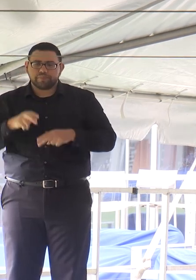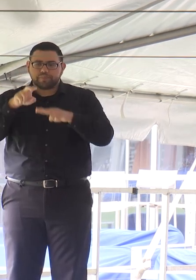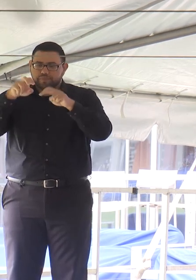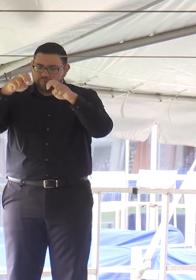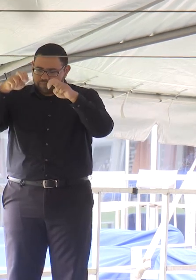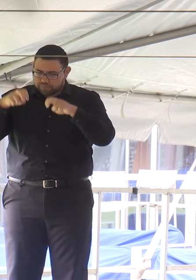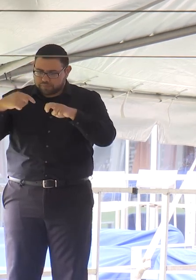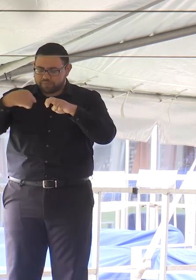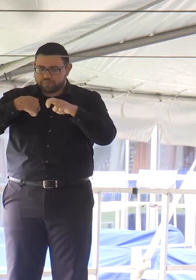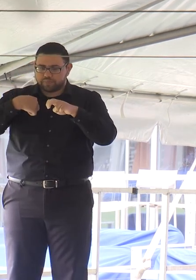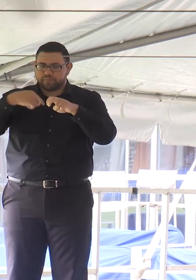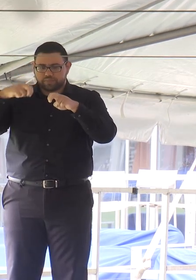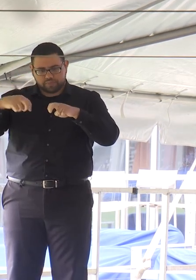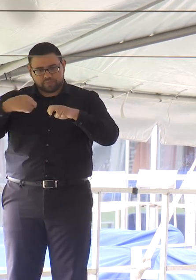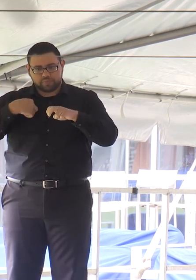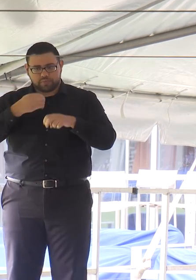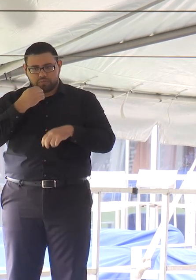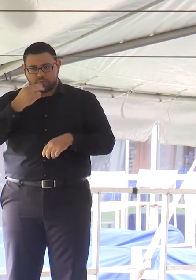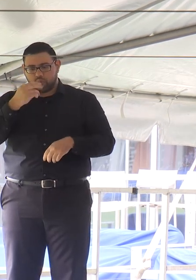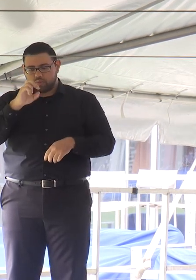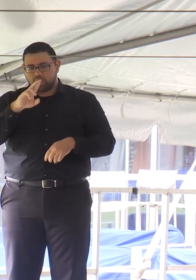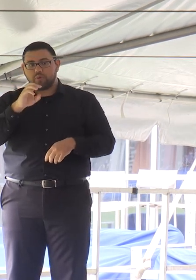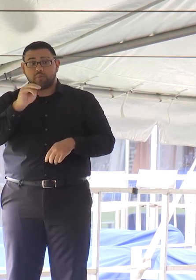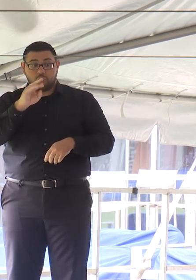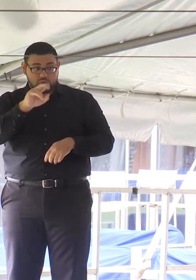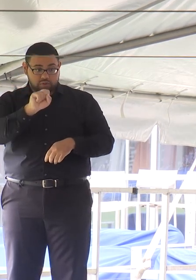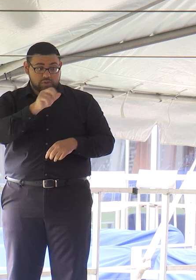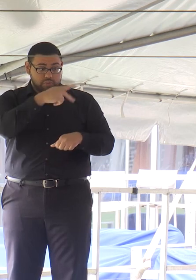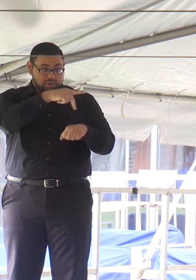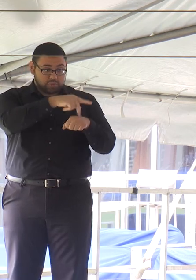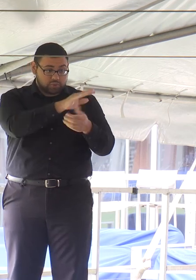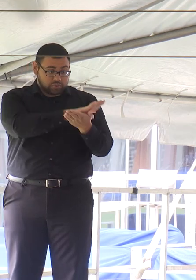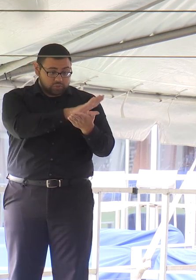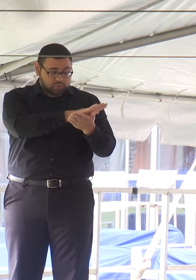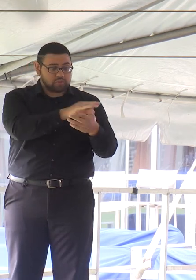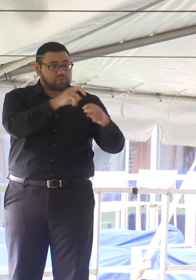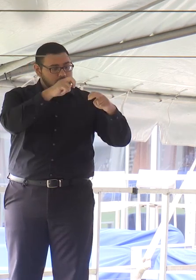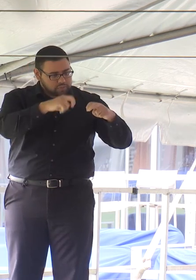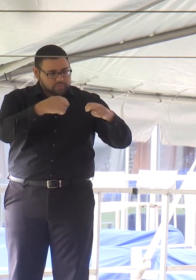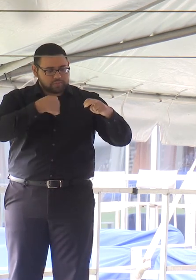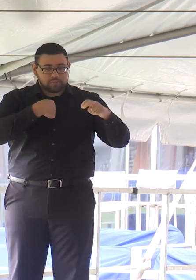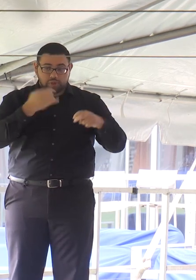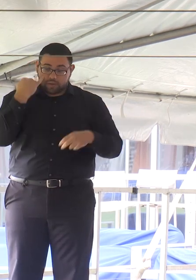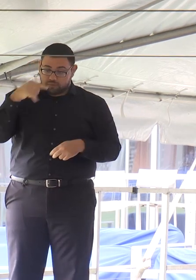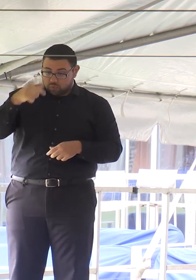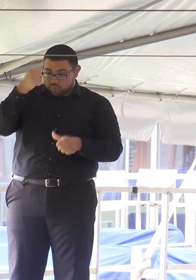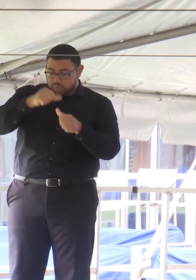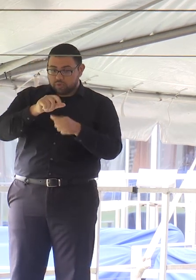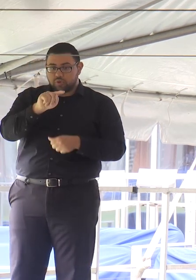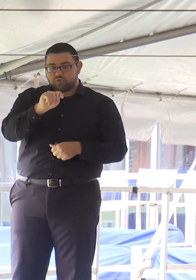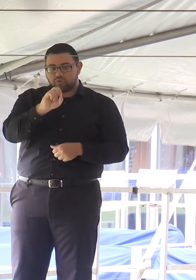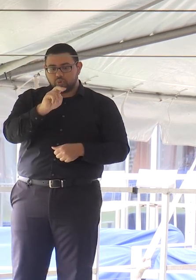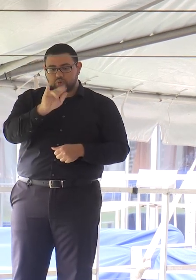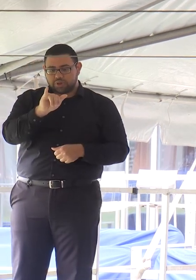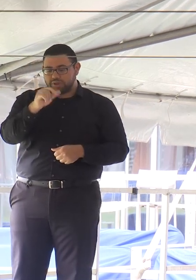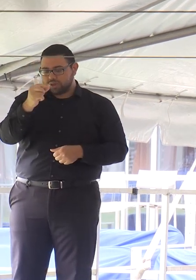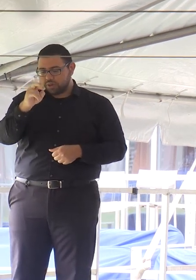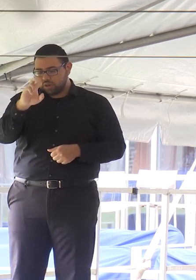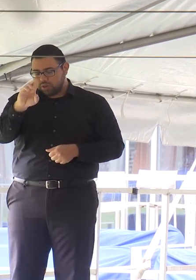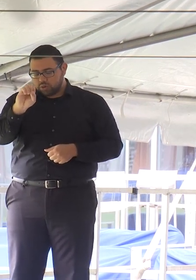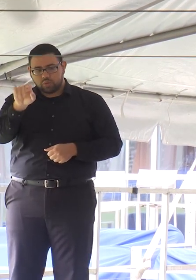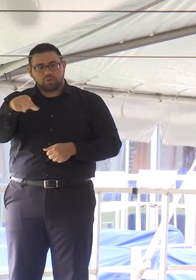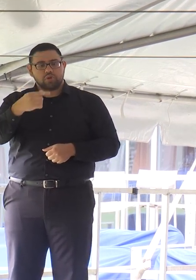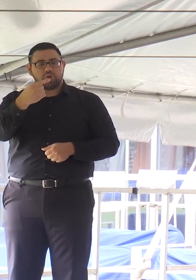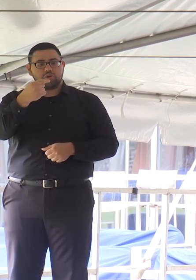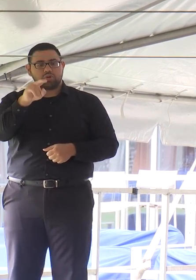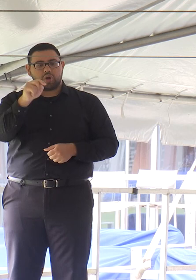down, Homer Morris sat me down, the principal of the school. And if you ever remember Tony Guerrero, you may know, he was a